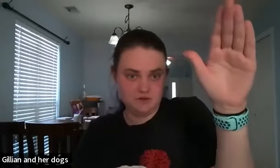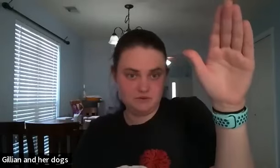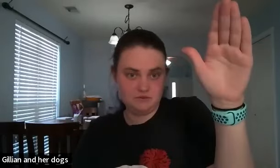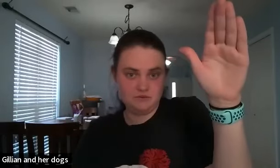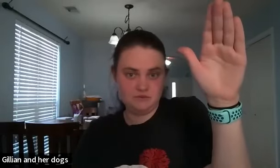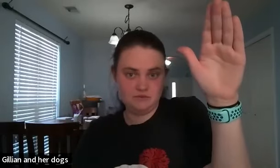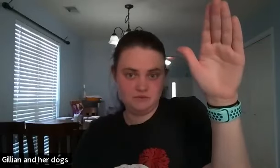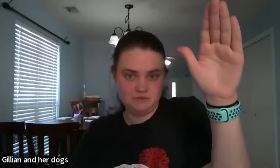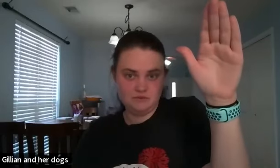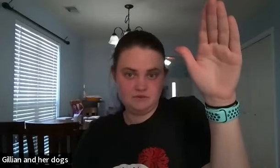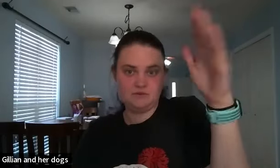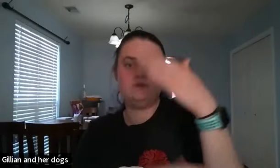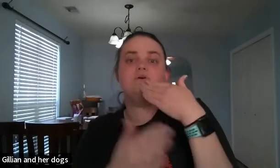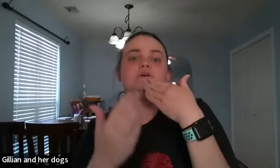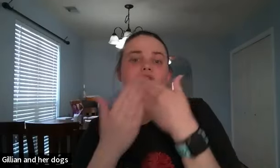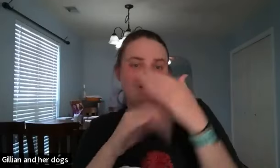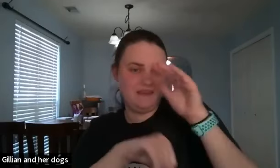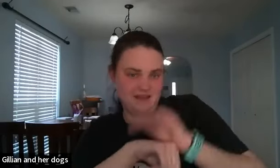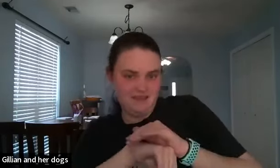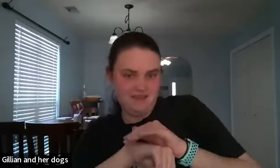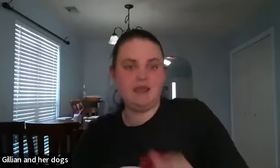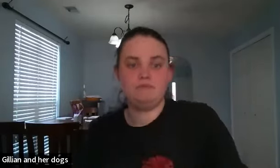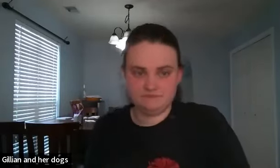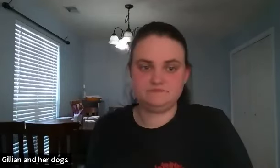afternoon. Or good night. Yeah.